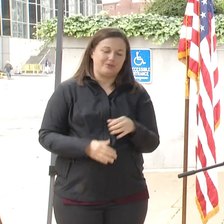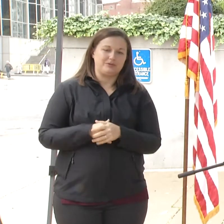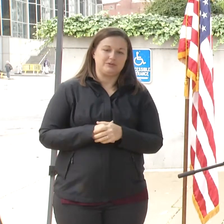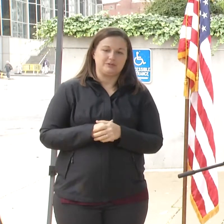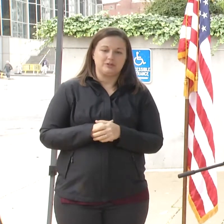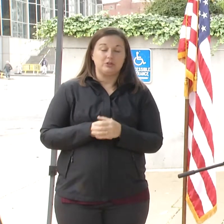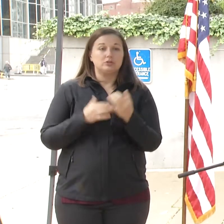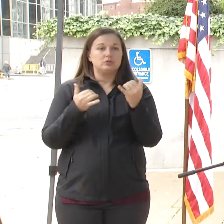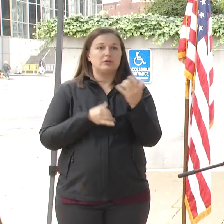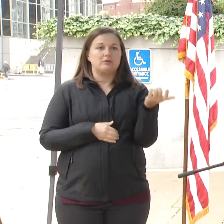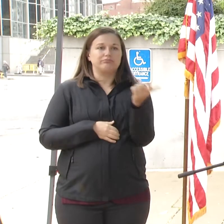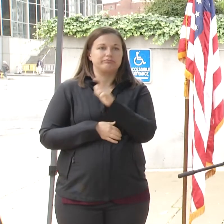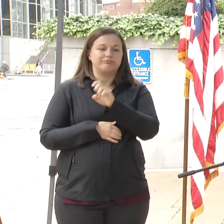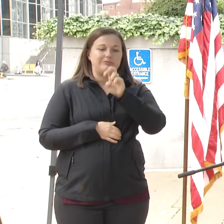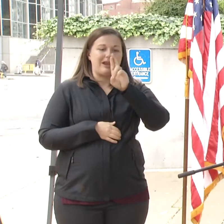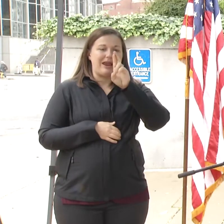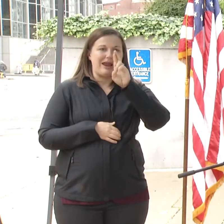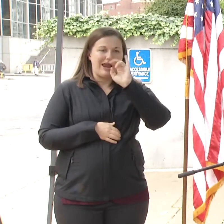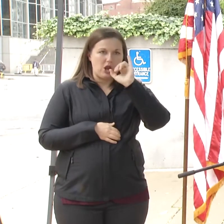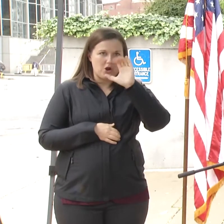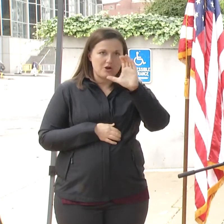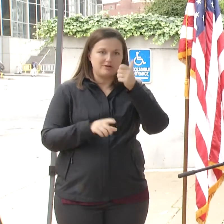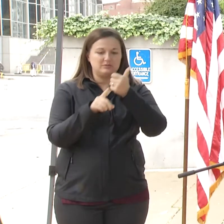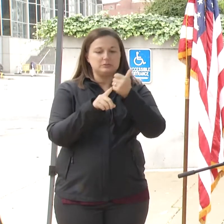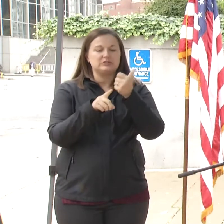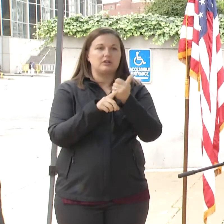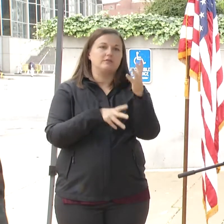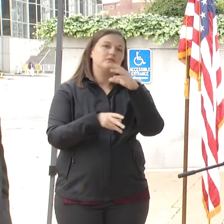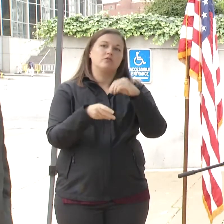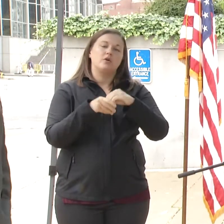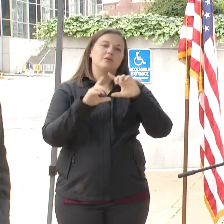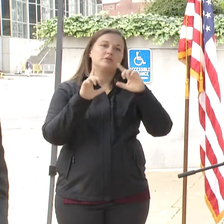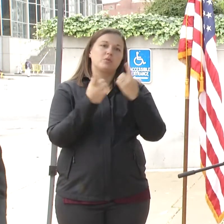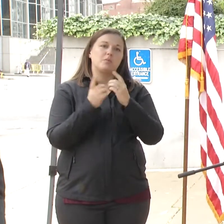to talk a little bit more about the project.